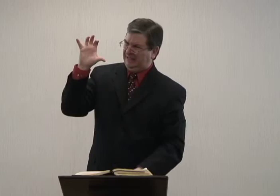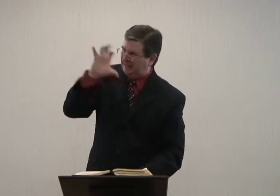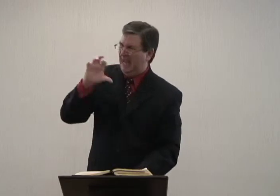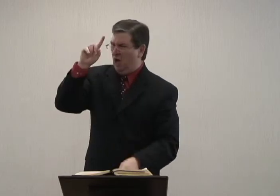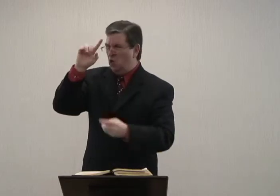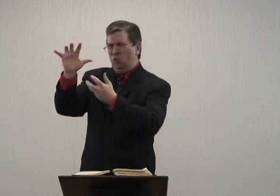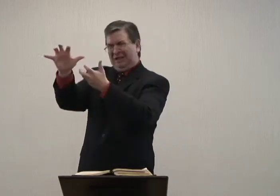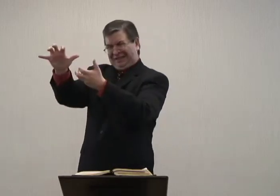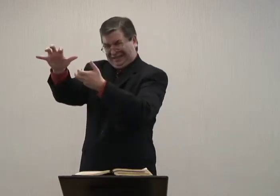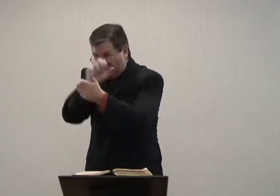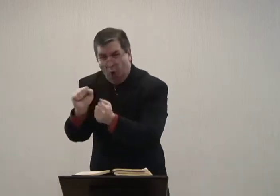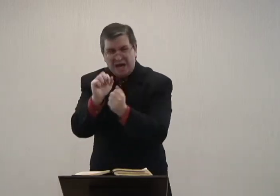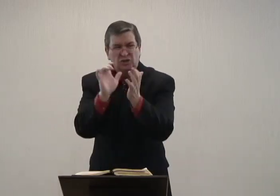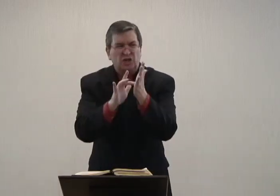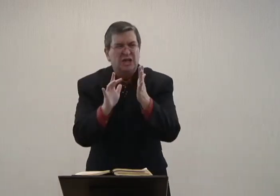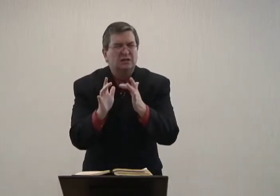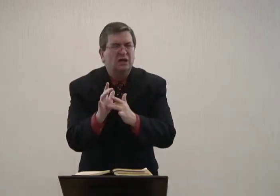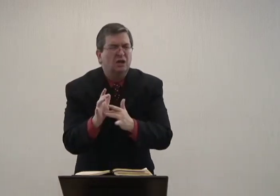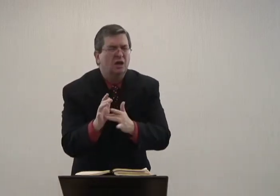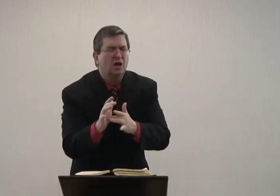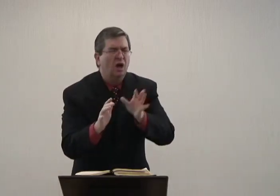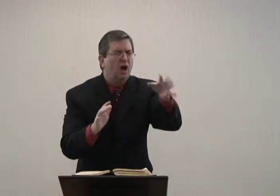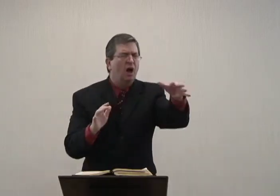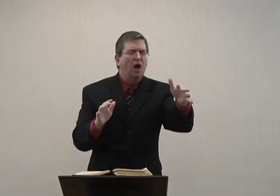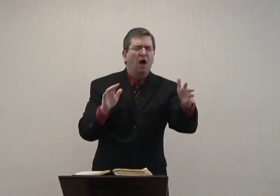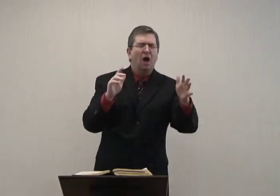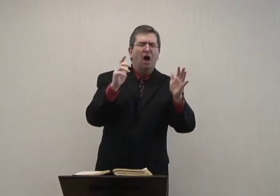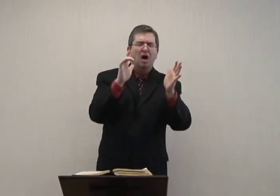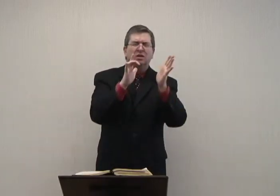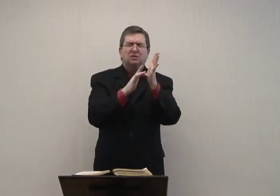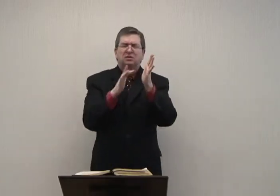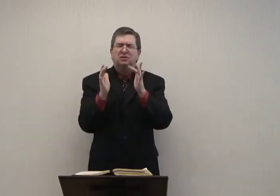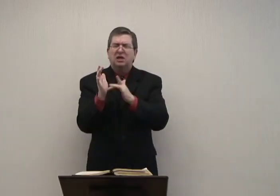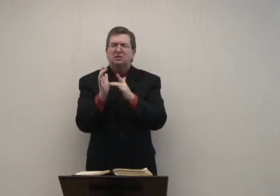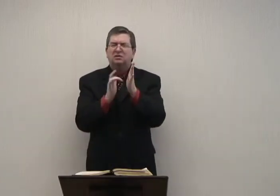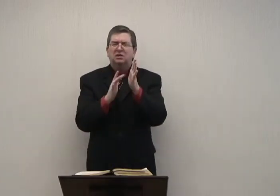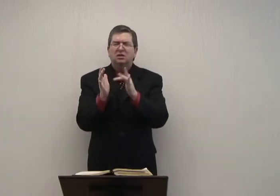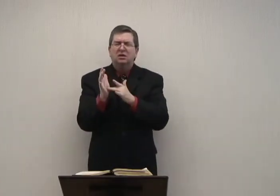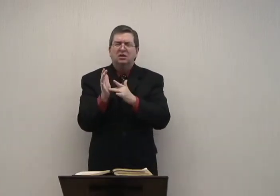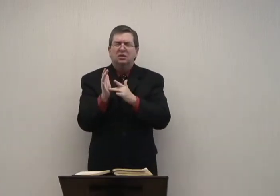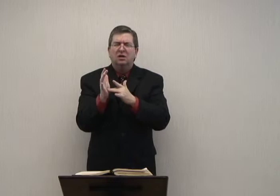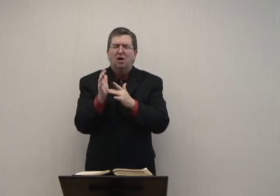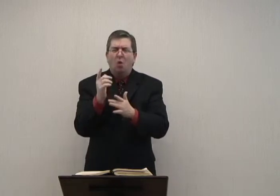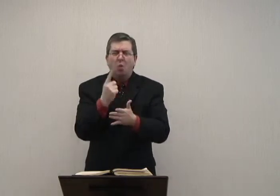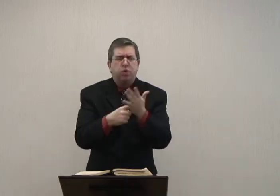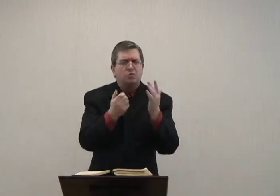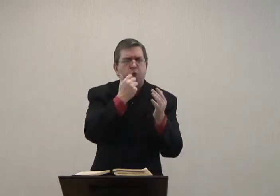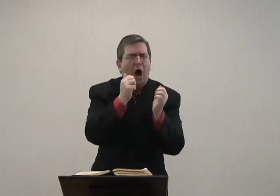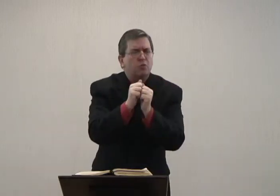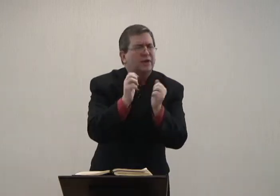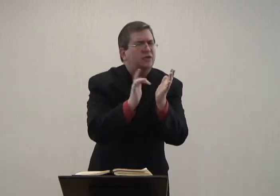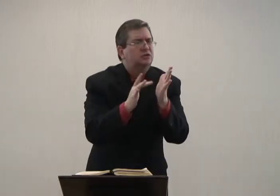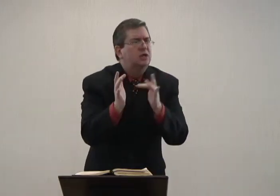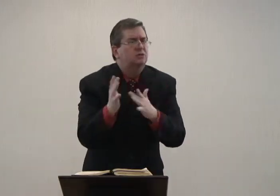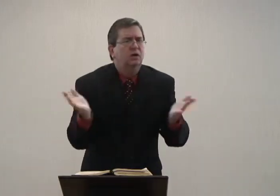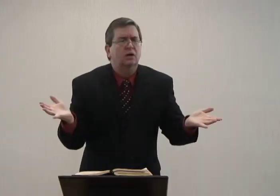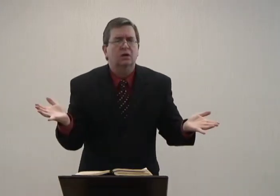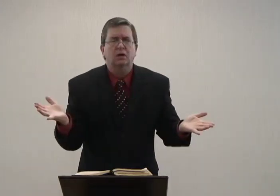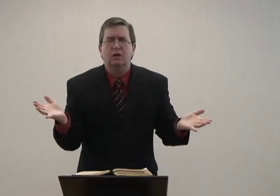And religion, seek after Jesus. Jesus. What's wrong with